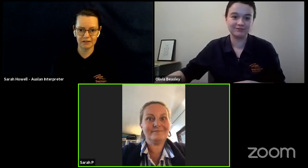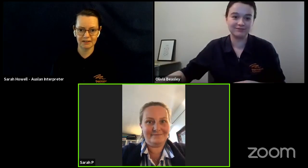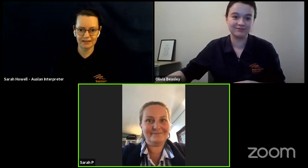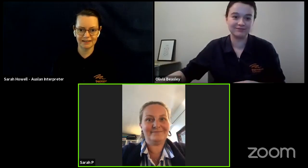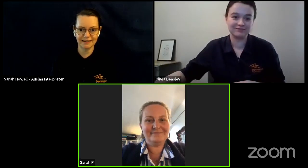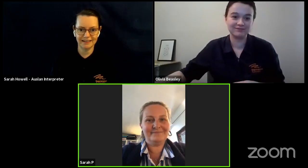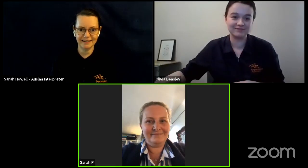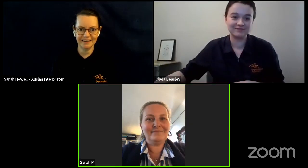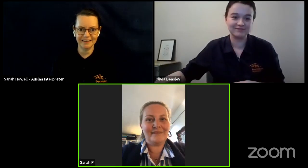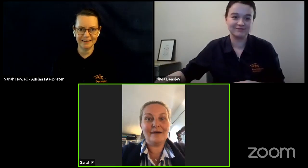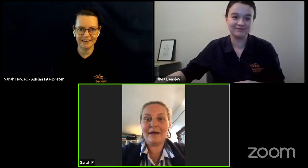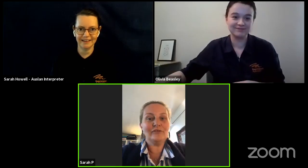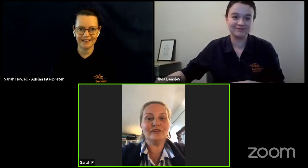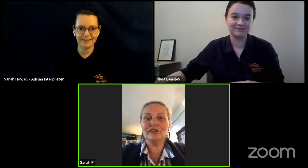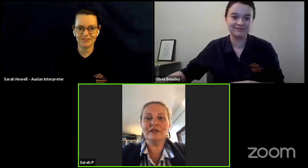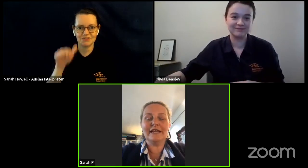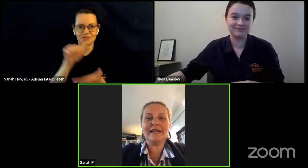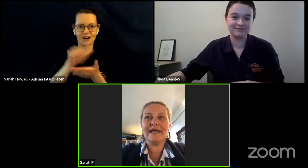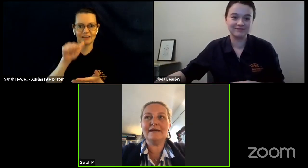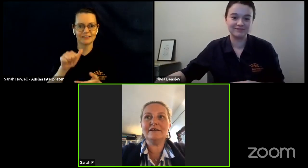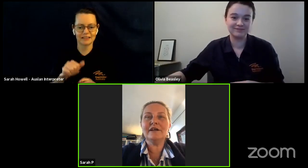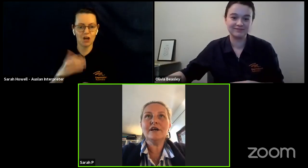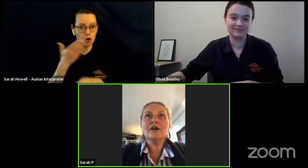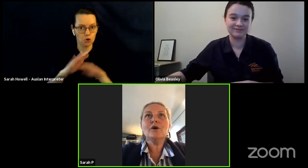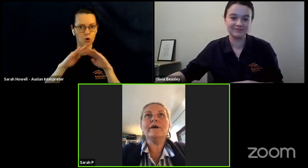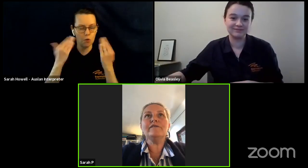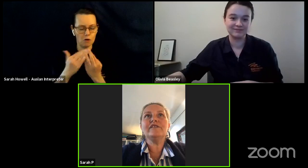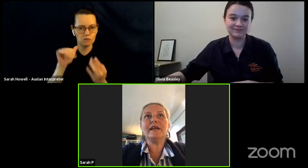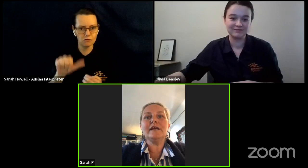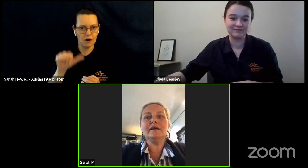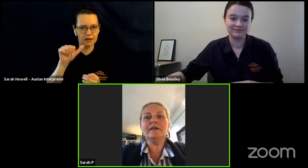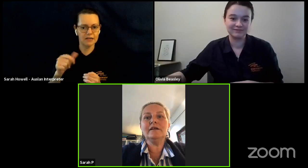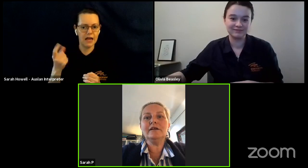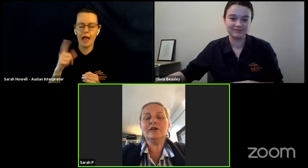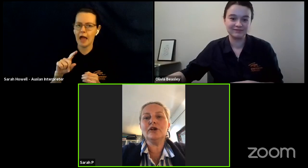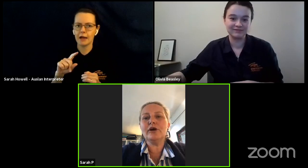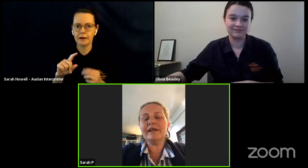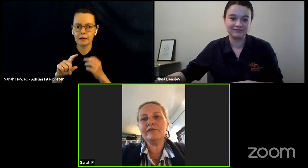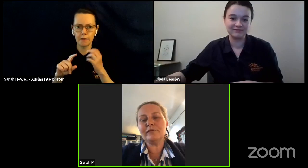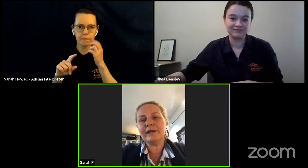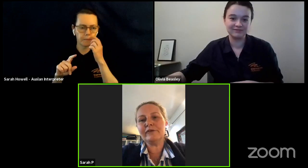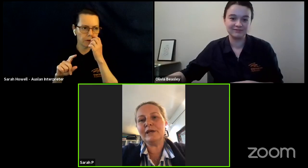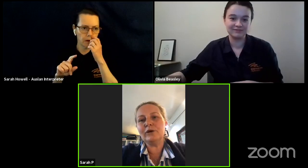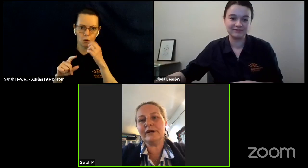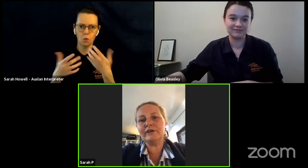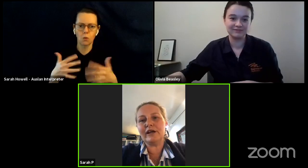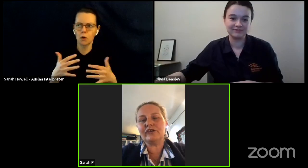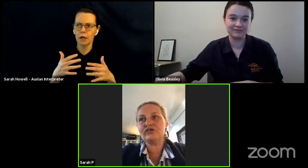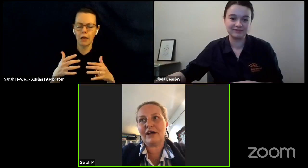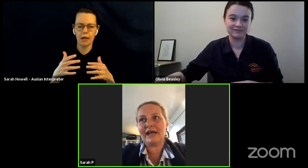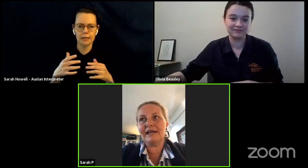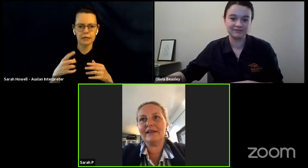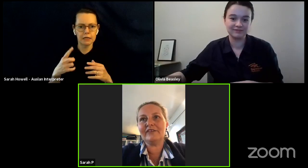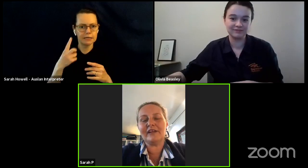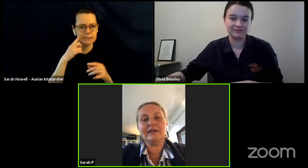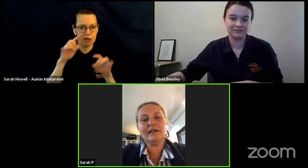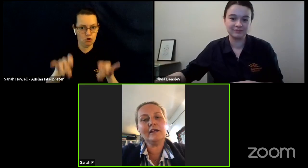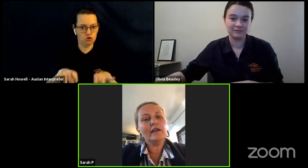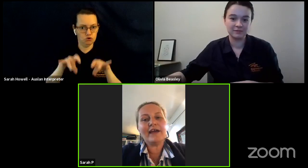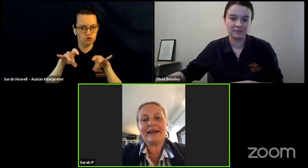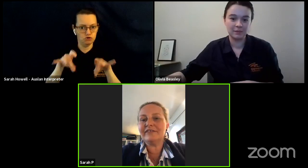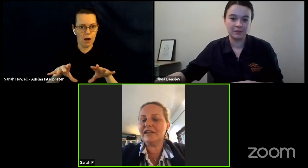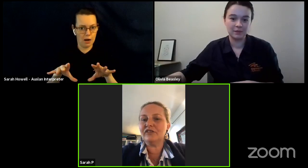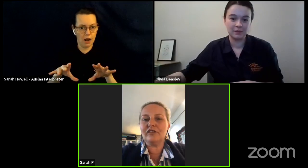Mm-hmm. Yeah, absolutely. And we've seen, you know, if we look at like Australia